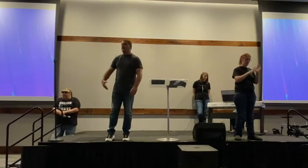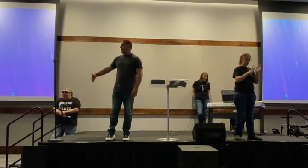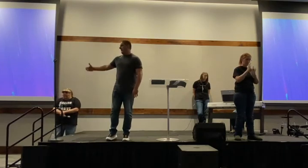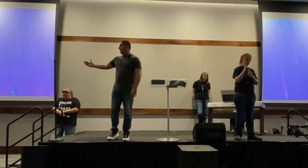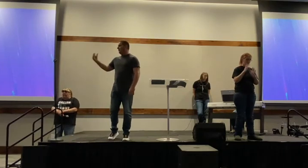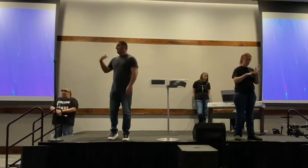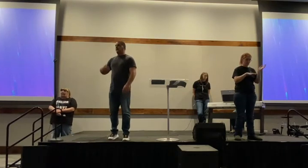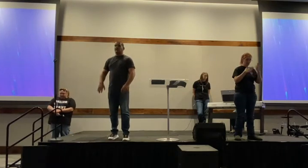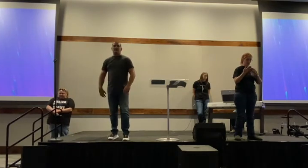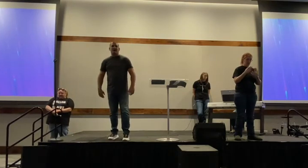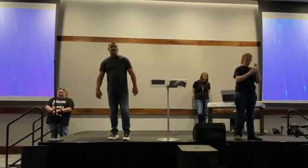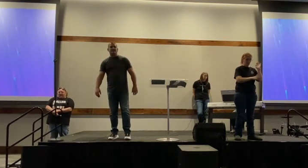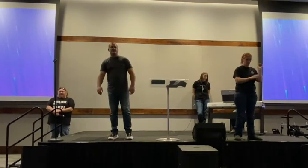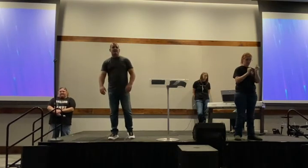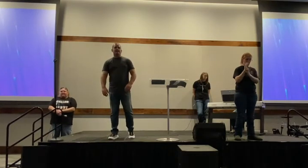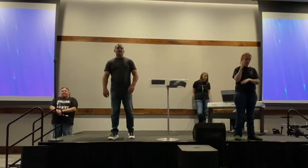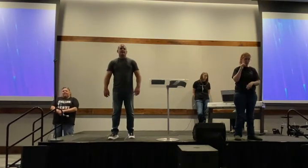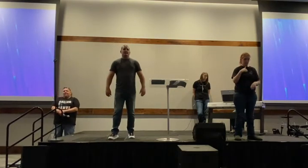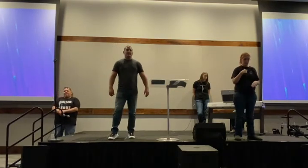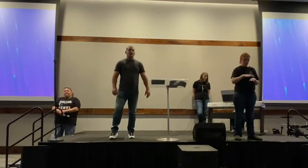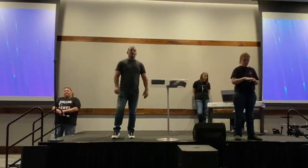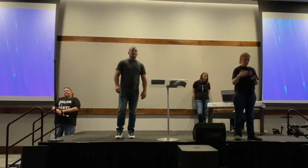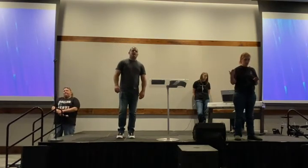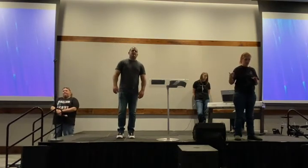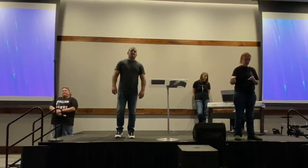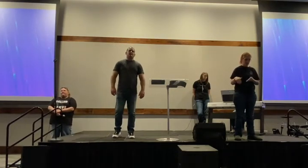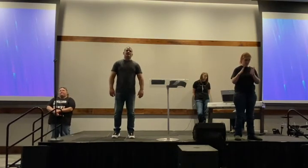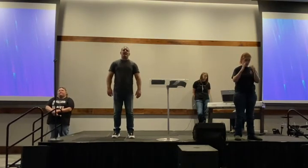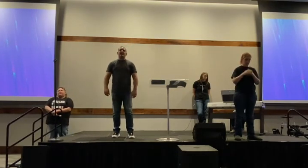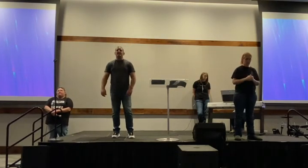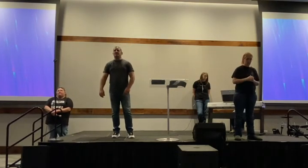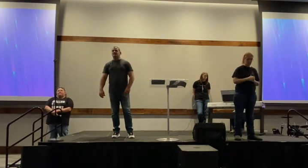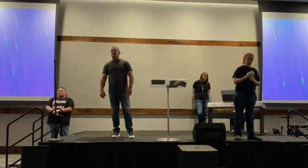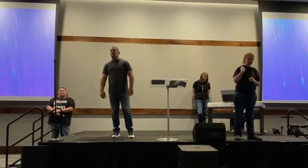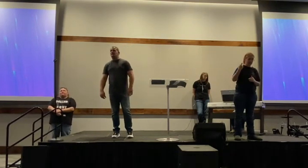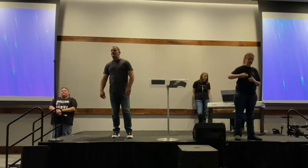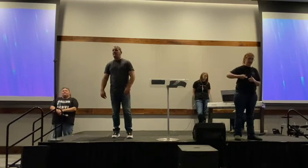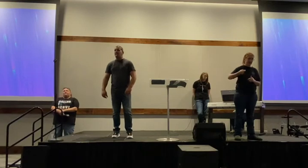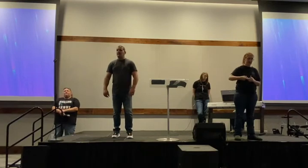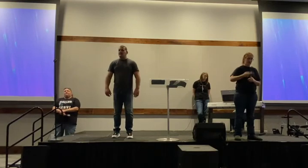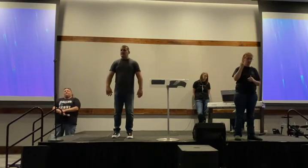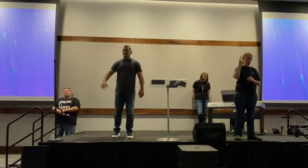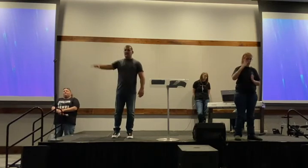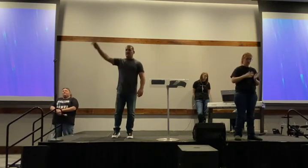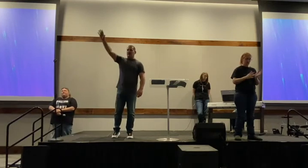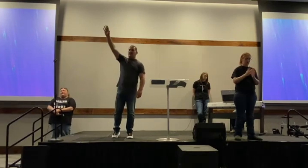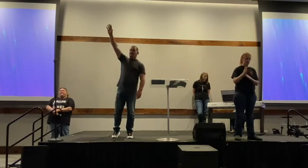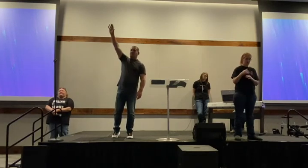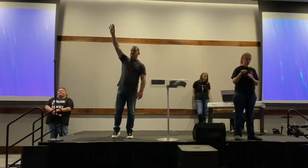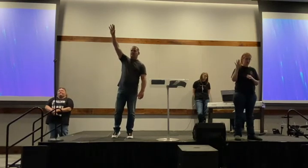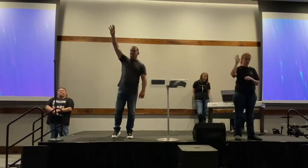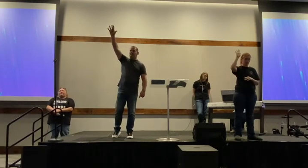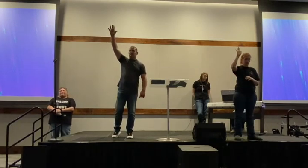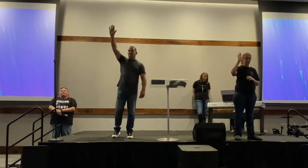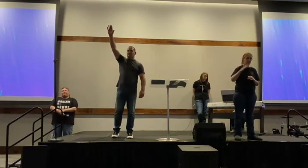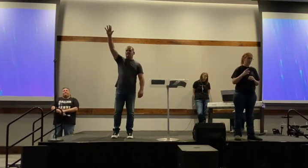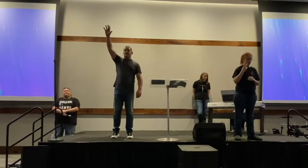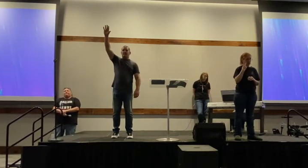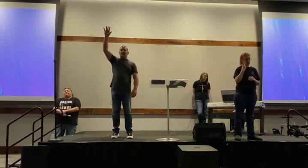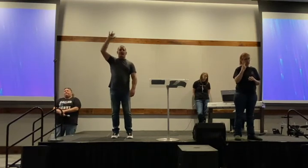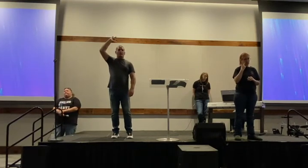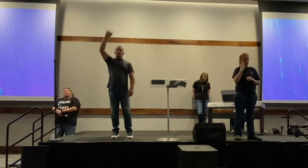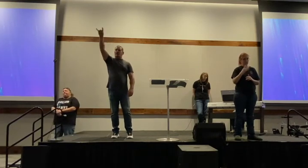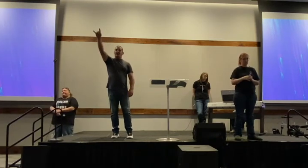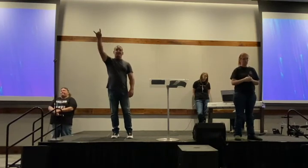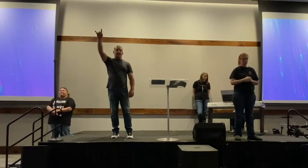me, and I know you're going to get me off this street. If you don't know Jesus and you're saying, I need Jesus, will you do me a favor? Just slip up your hand. I want to see you. Just slip up your